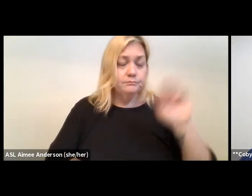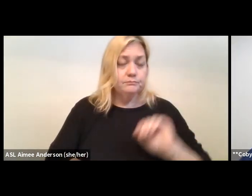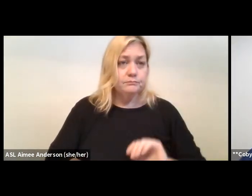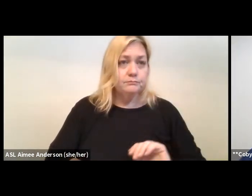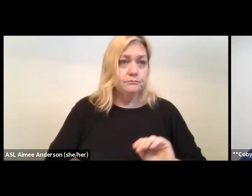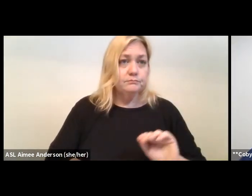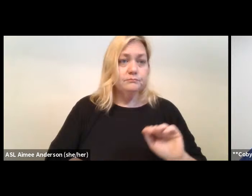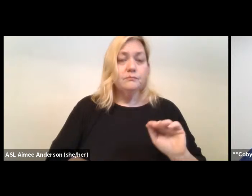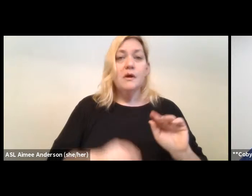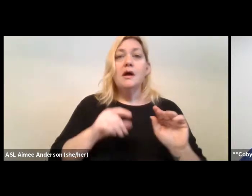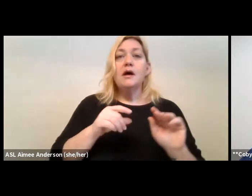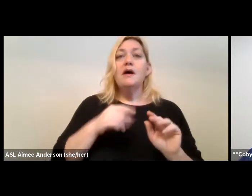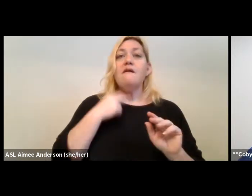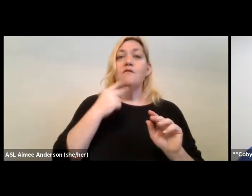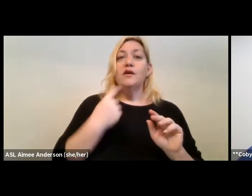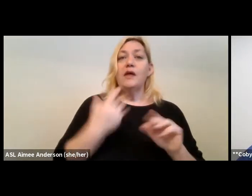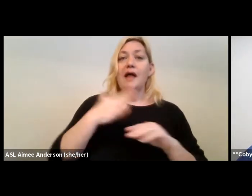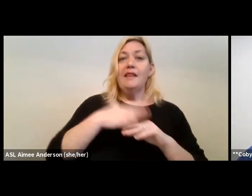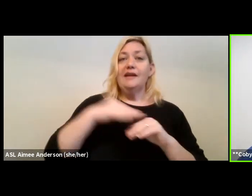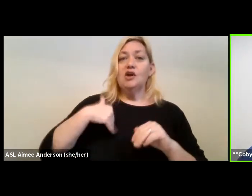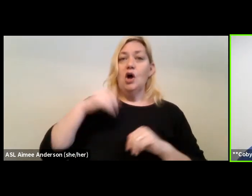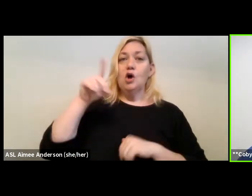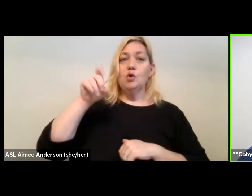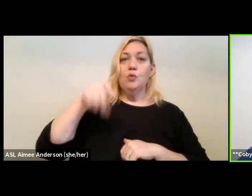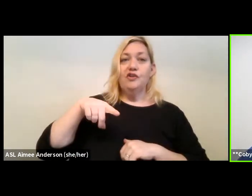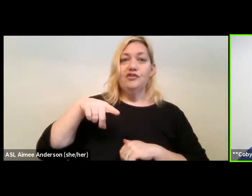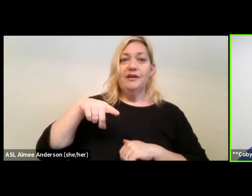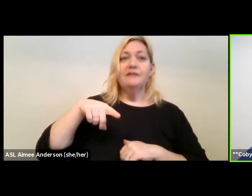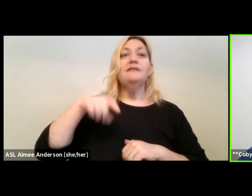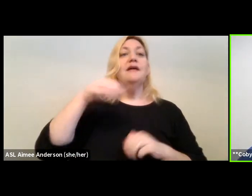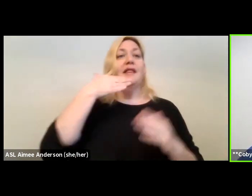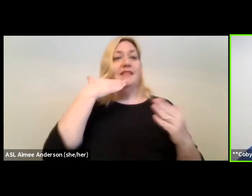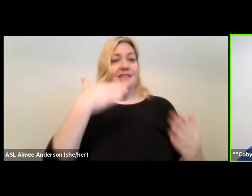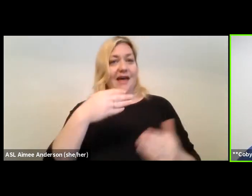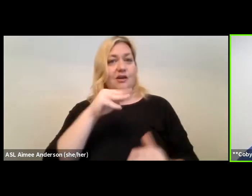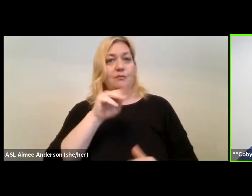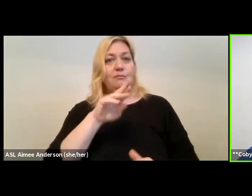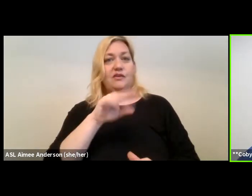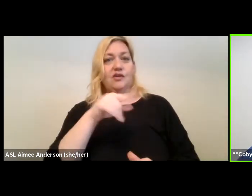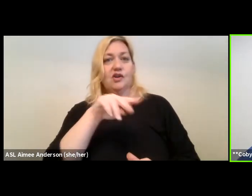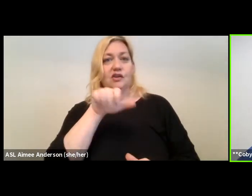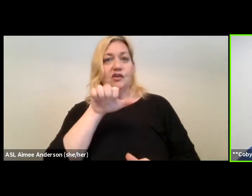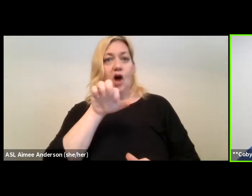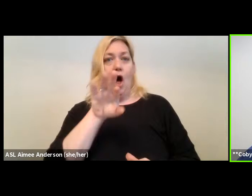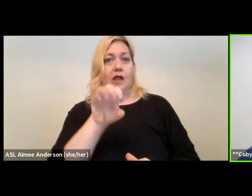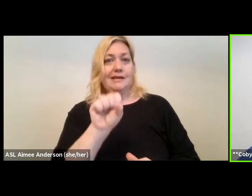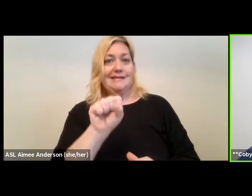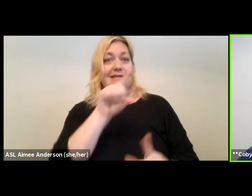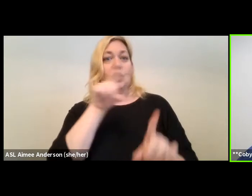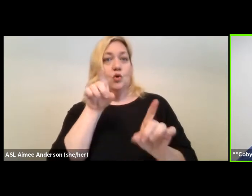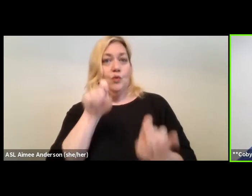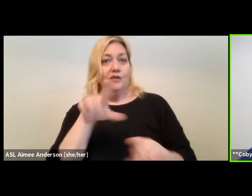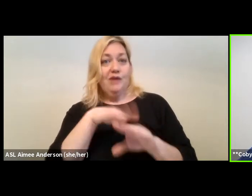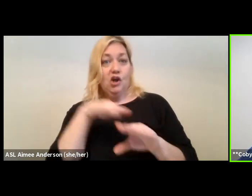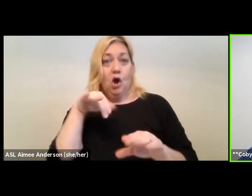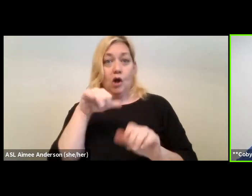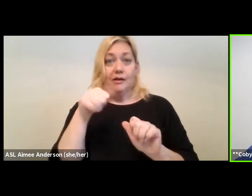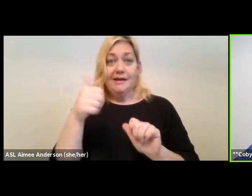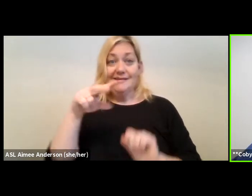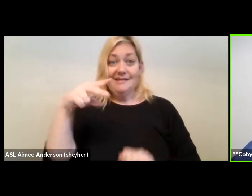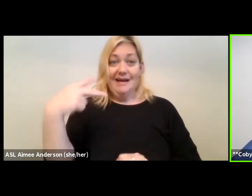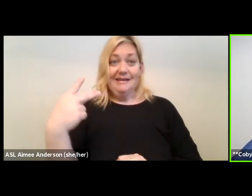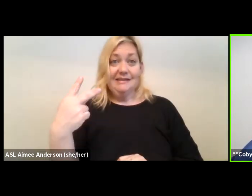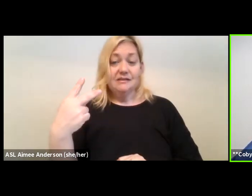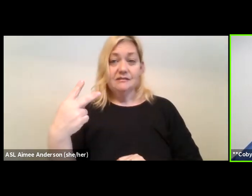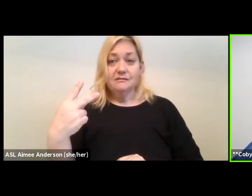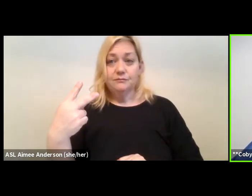I'd like to call the question, Mr. Chair. Thank you, Mr. Gonzalez. The question has been called. Is there a second? Is